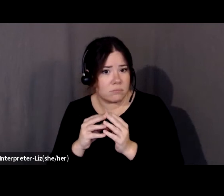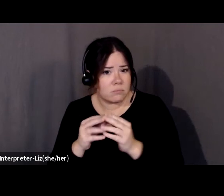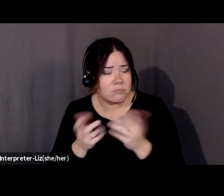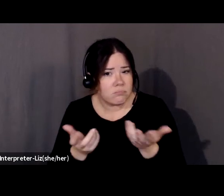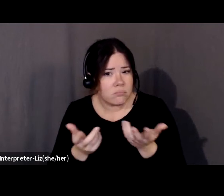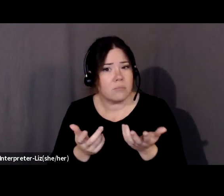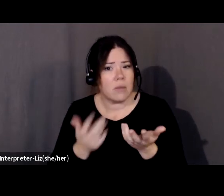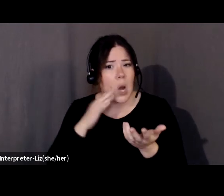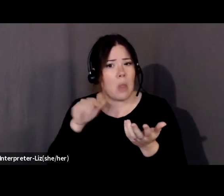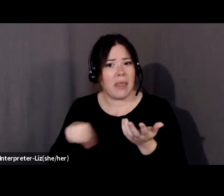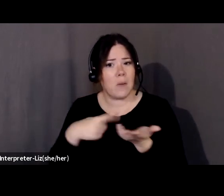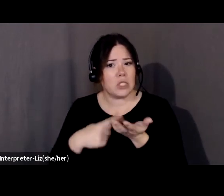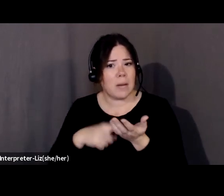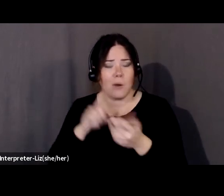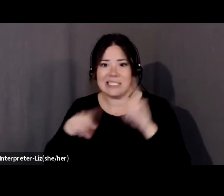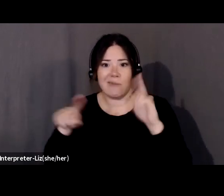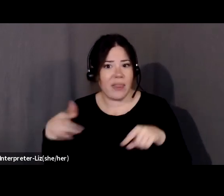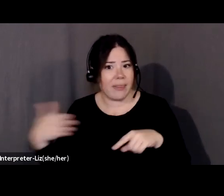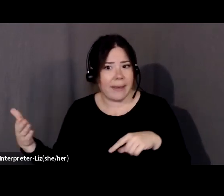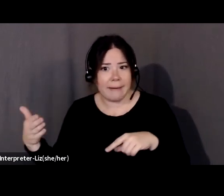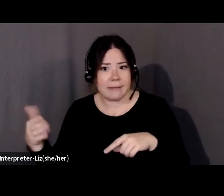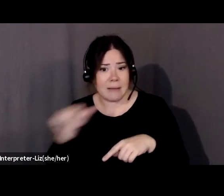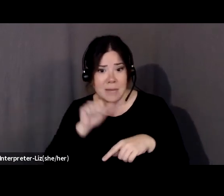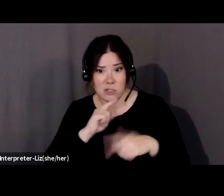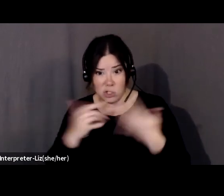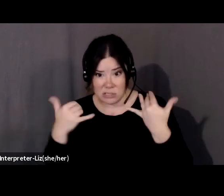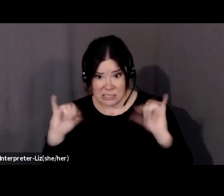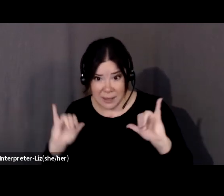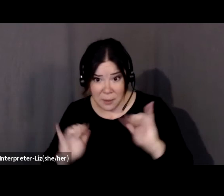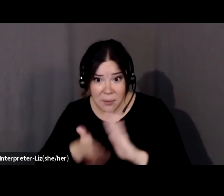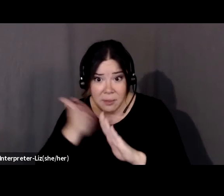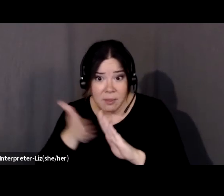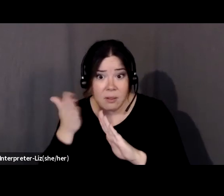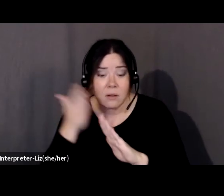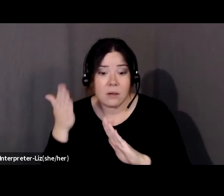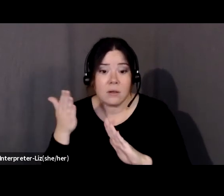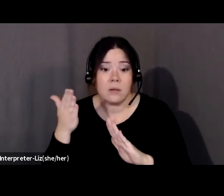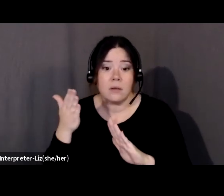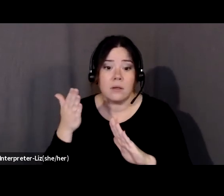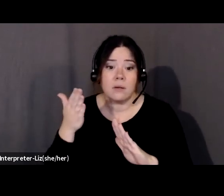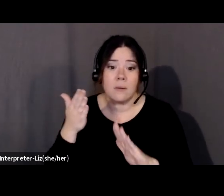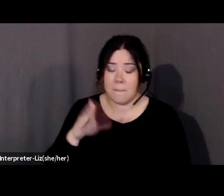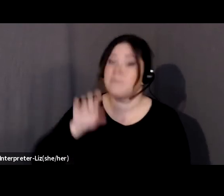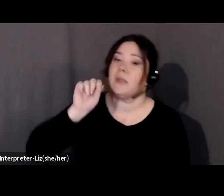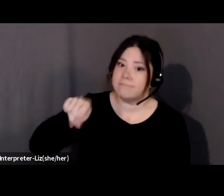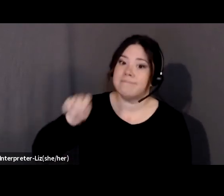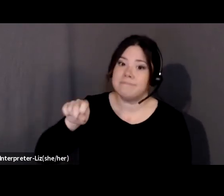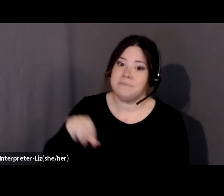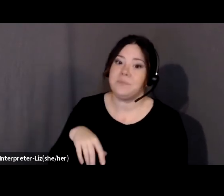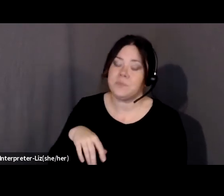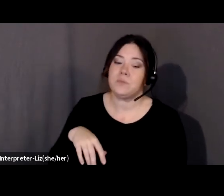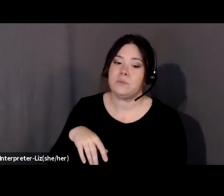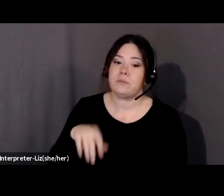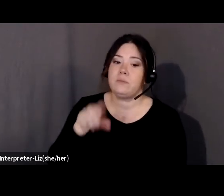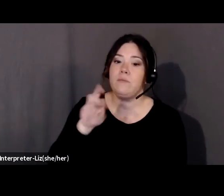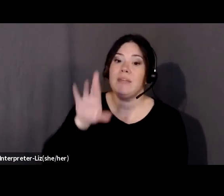about a lot of different things. I'm not sure if that's still going on. Yeah, so Mary